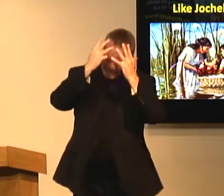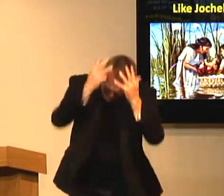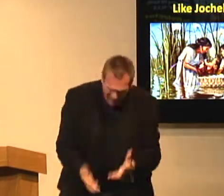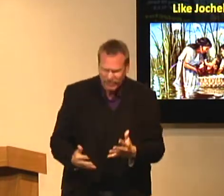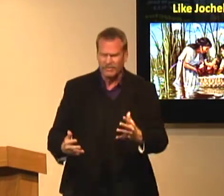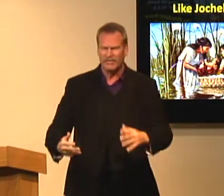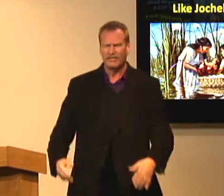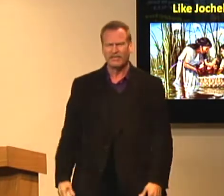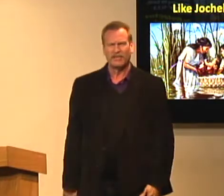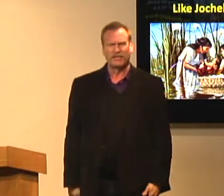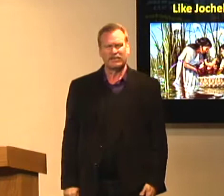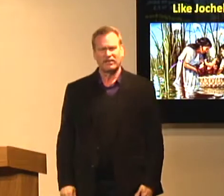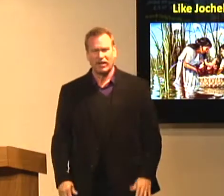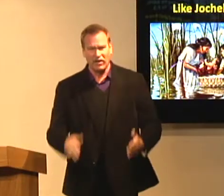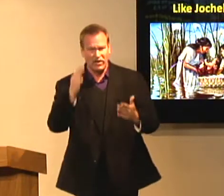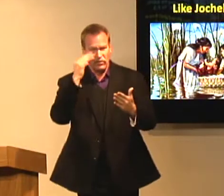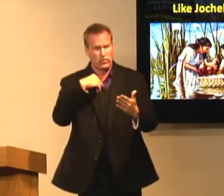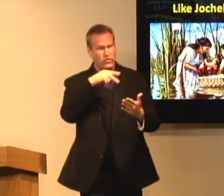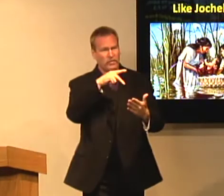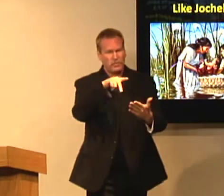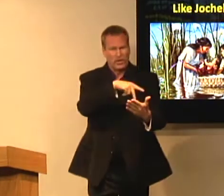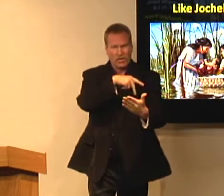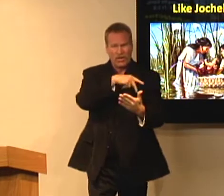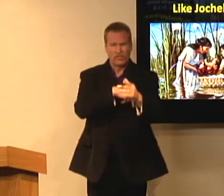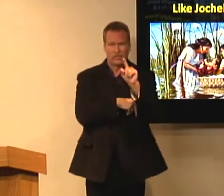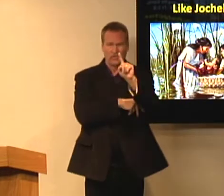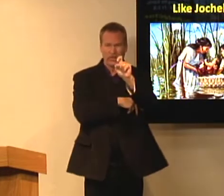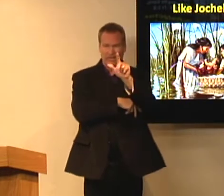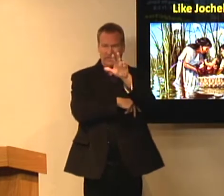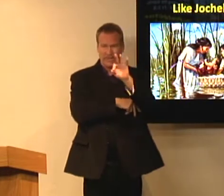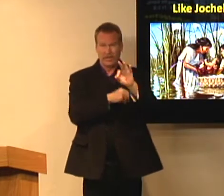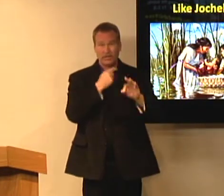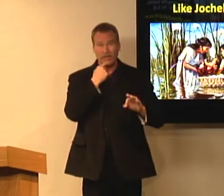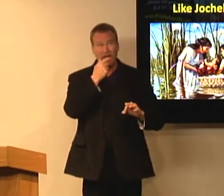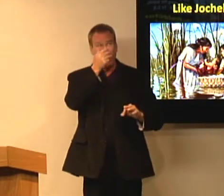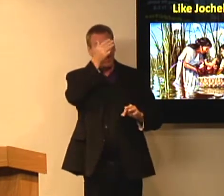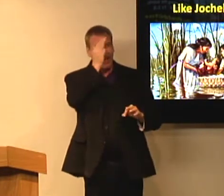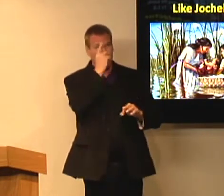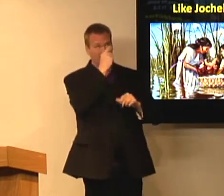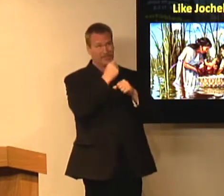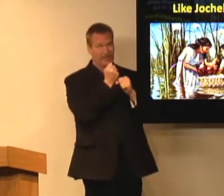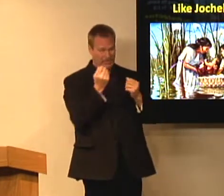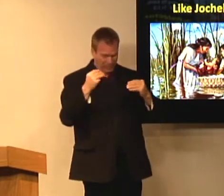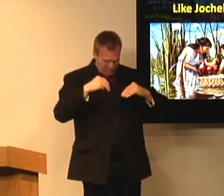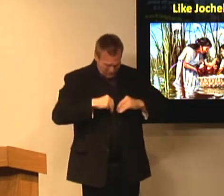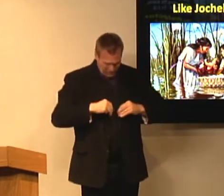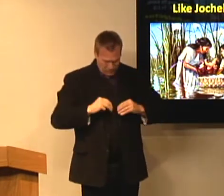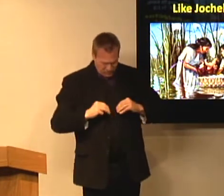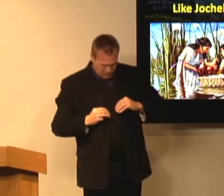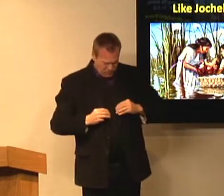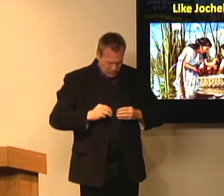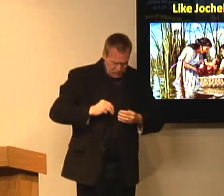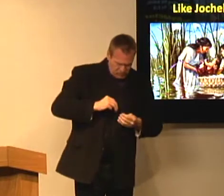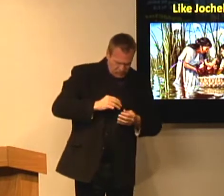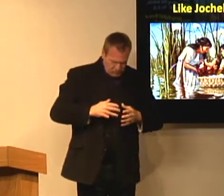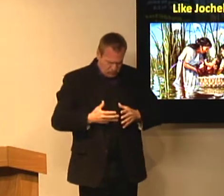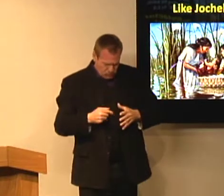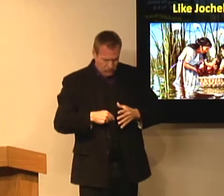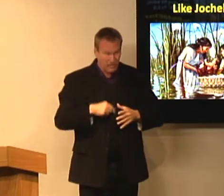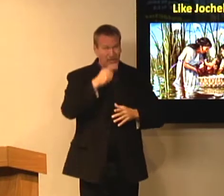doesn't matter, but this is tragic. In Psalm 109, it says, God, you knit me